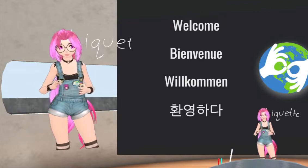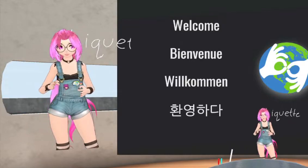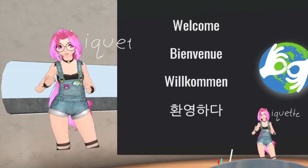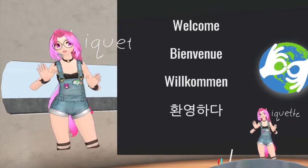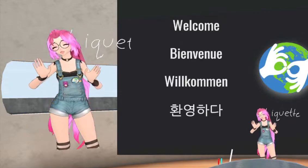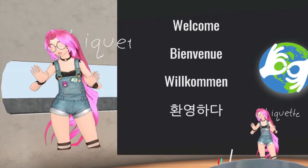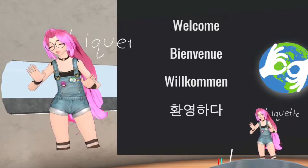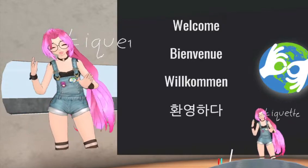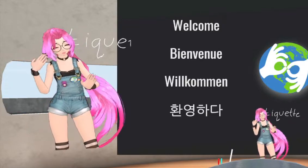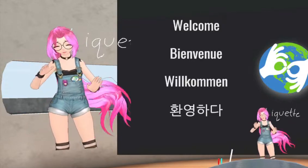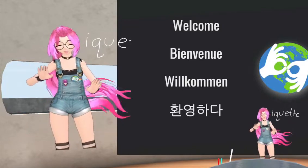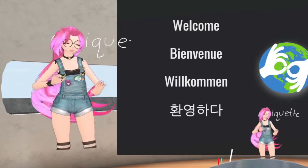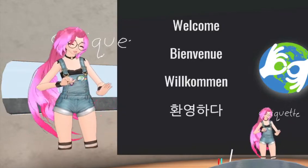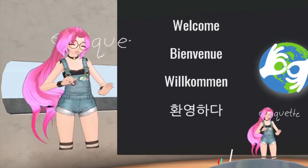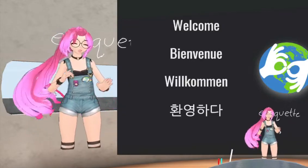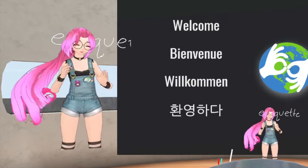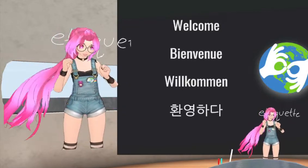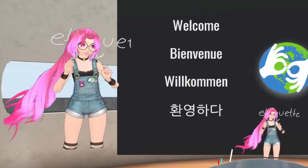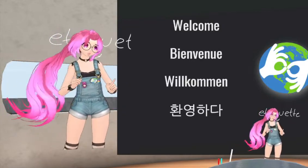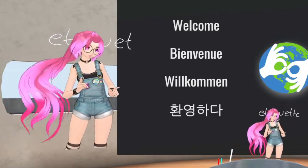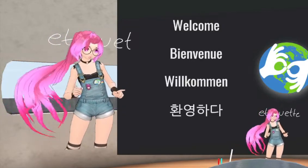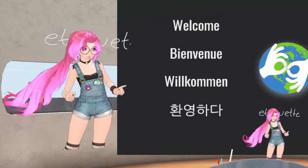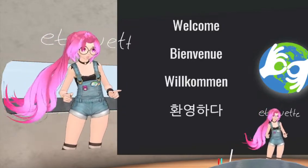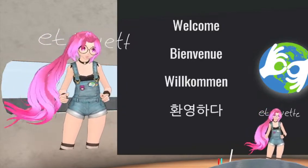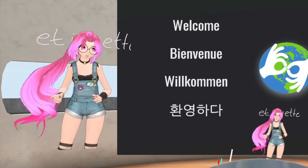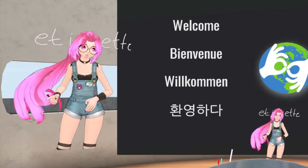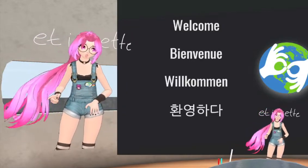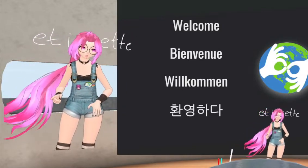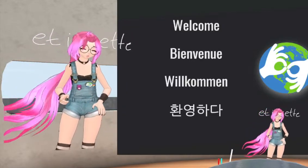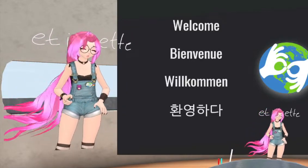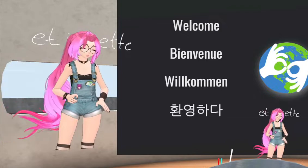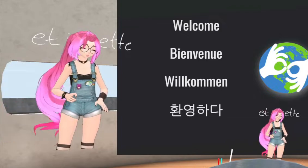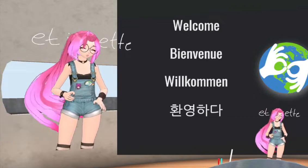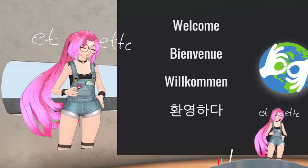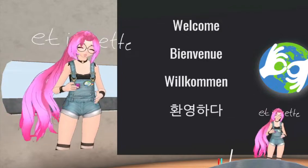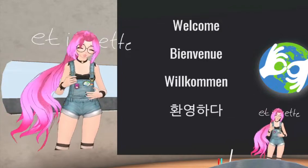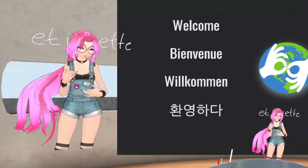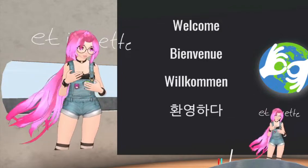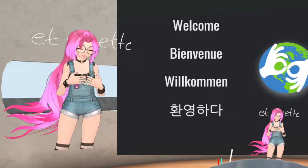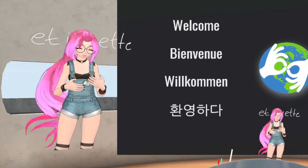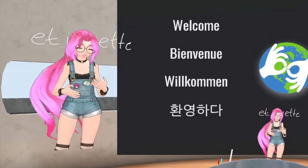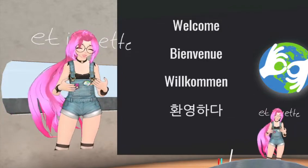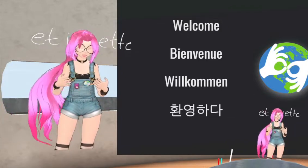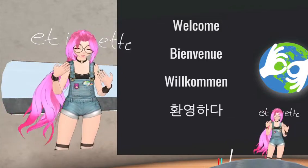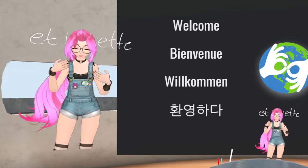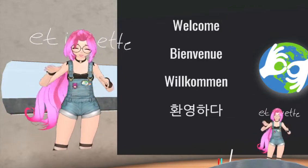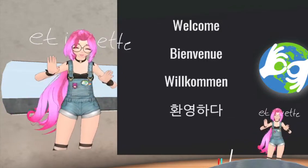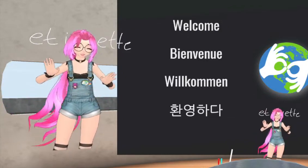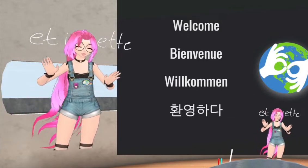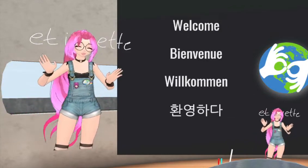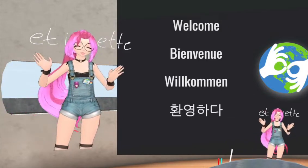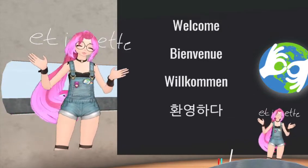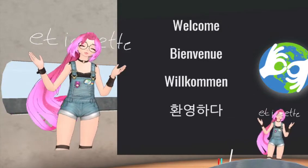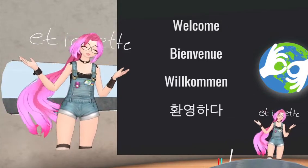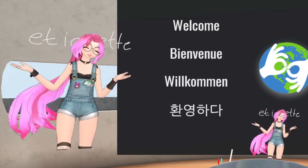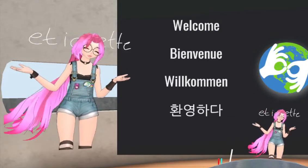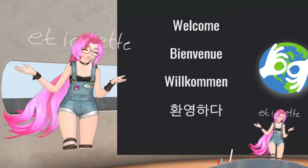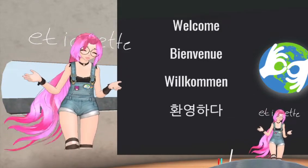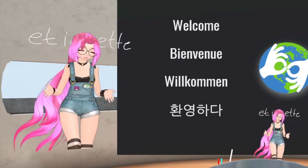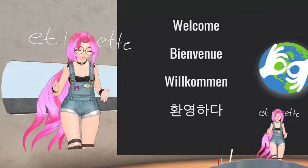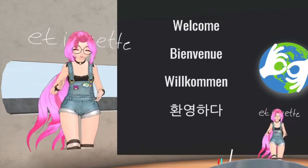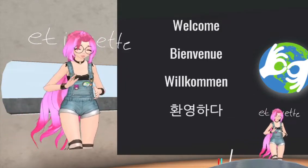person, does it help if you're mouthing the words at the same time? Is that what you said? Oh, perfect. Okay. Yeah. I'd say yes.